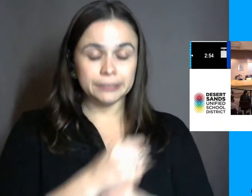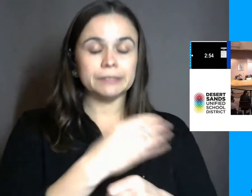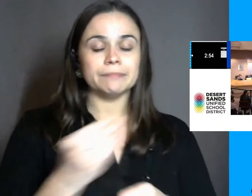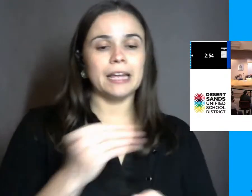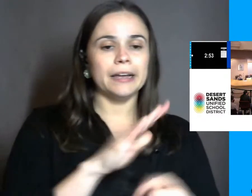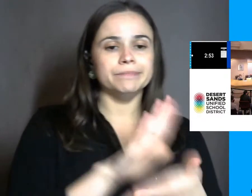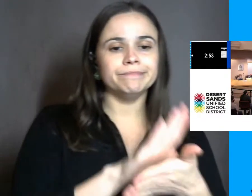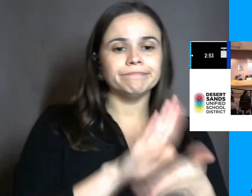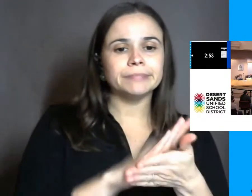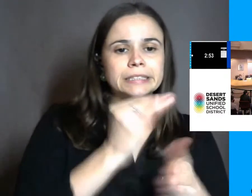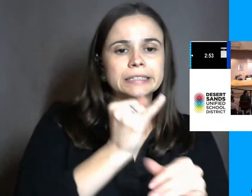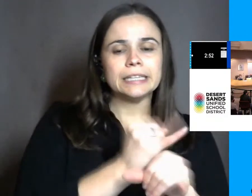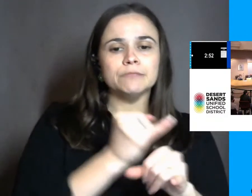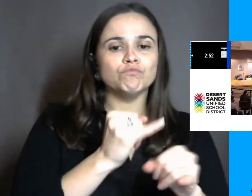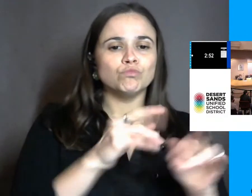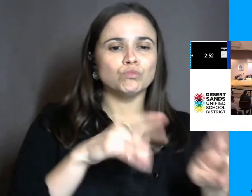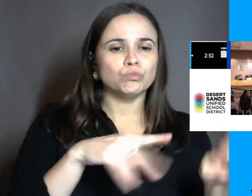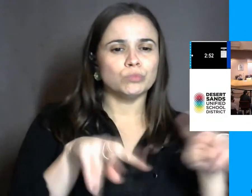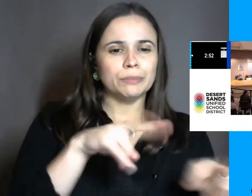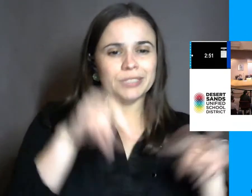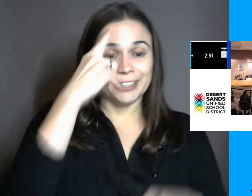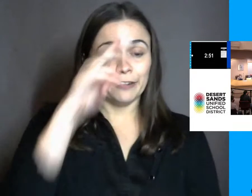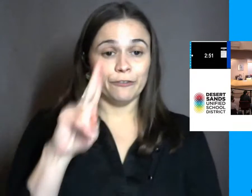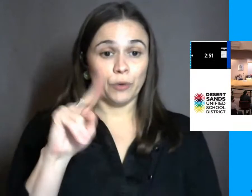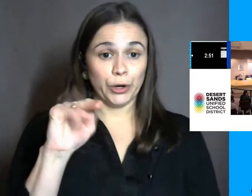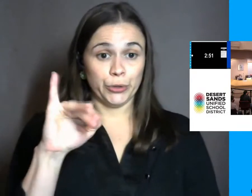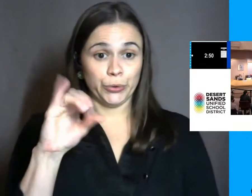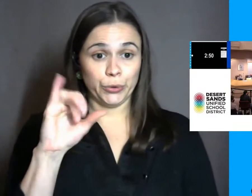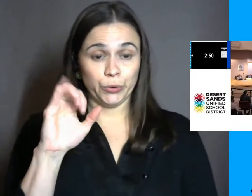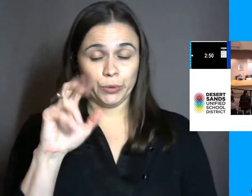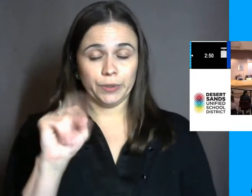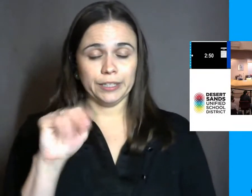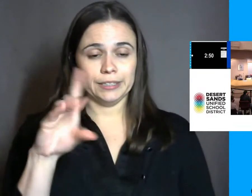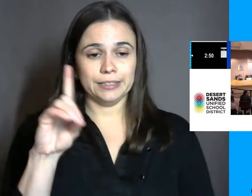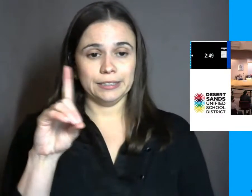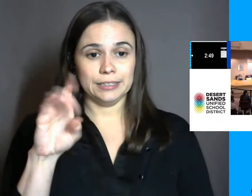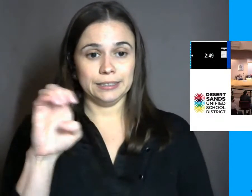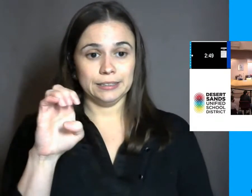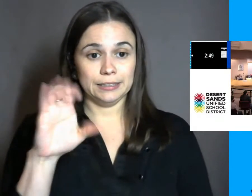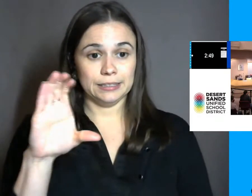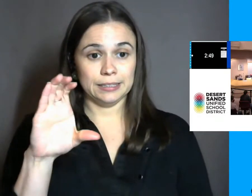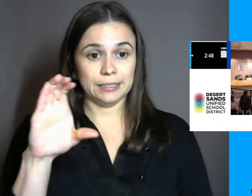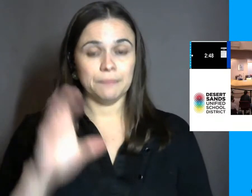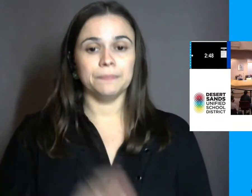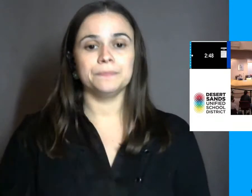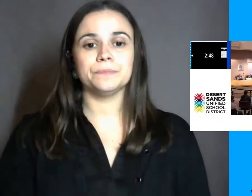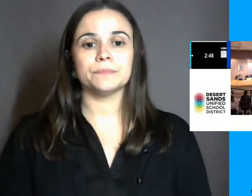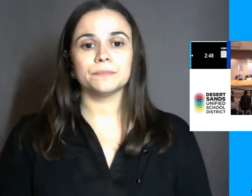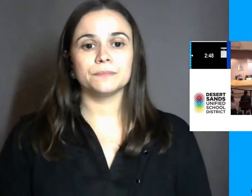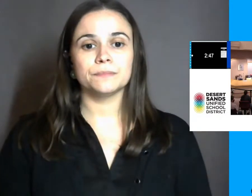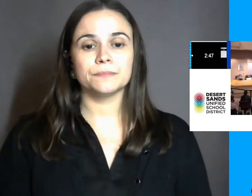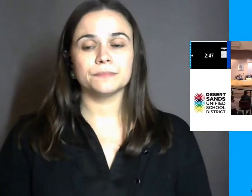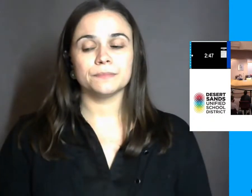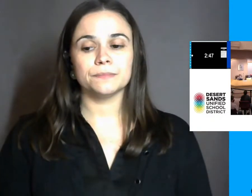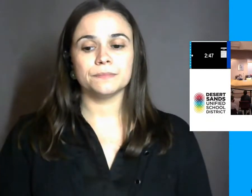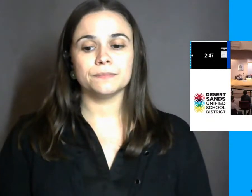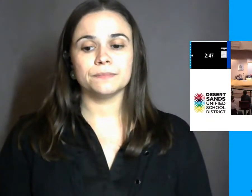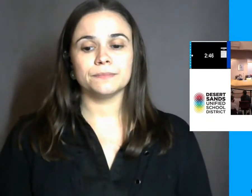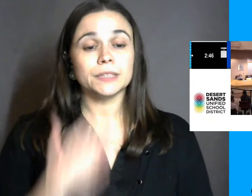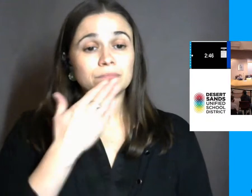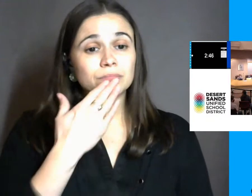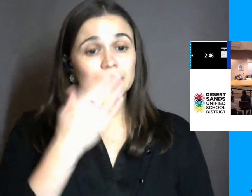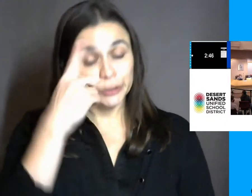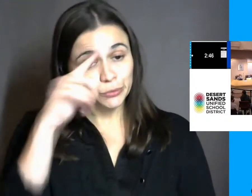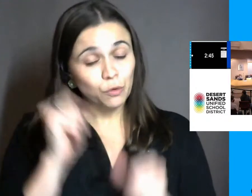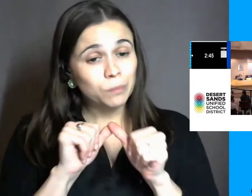our CSEA union for the DEC. I'd like to thank you for the continued support as we navigate through